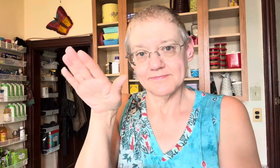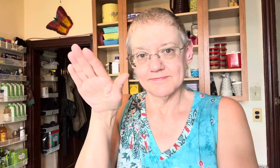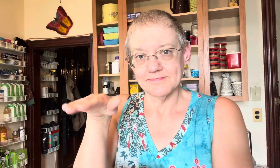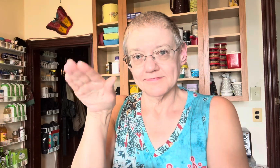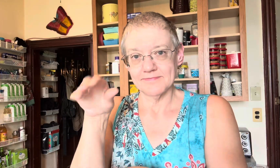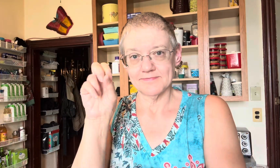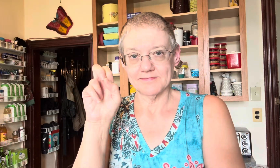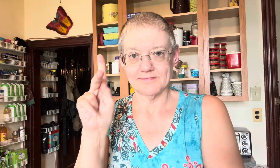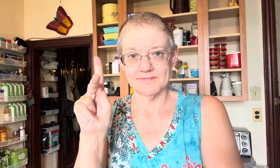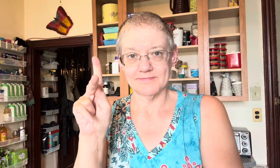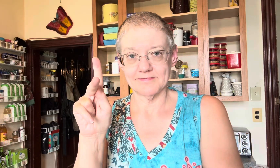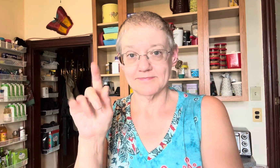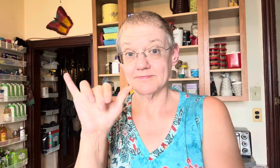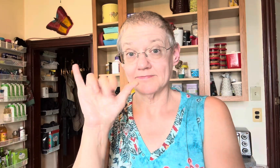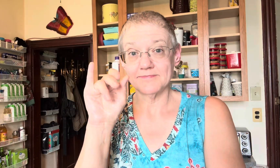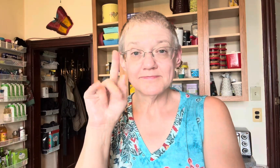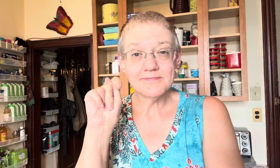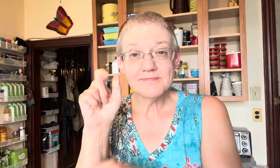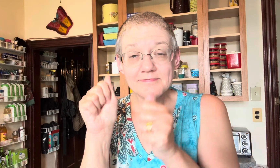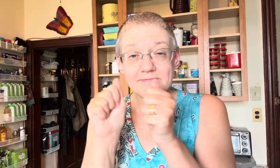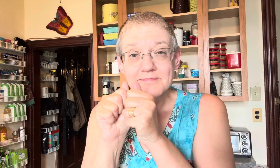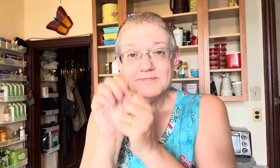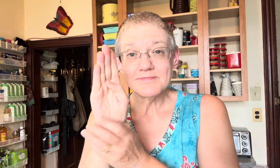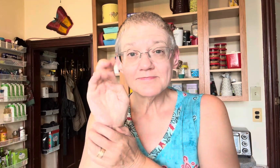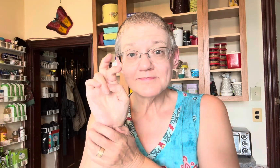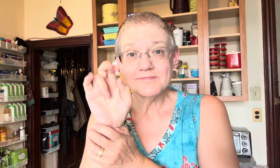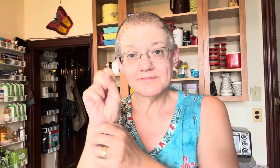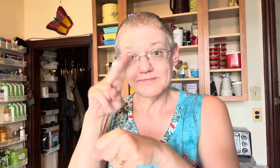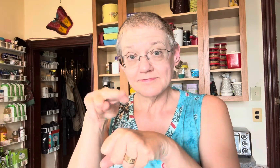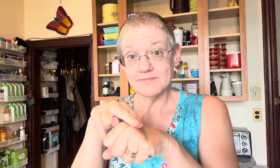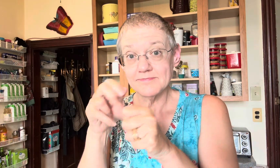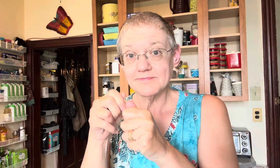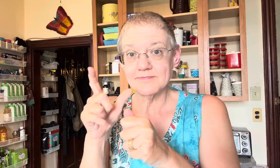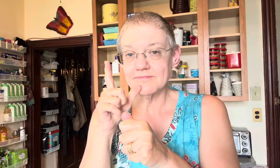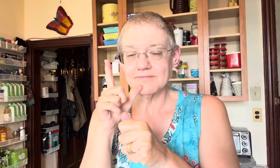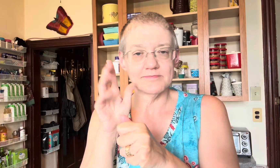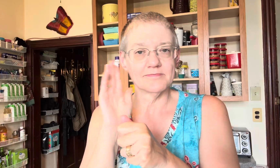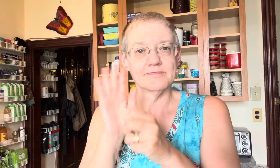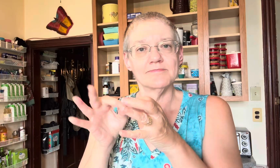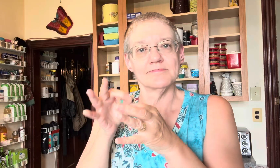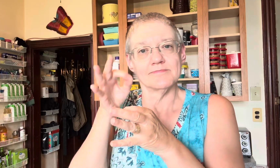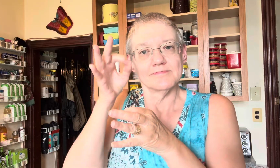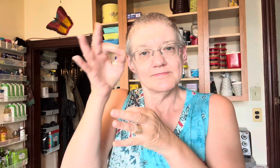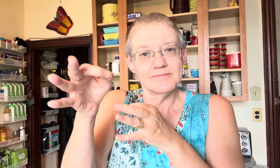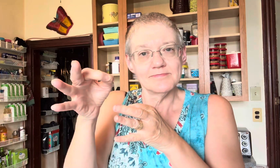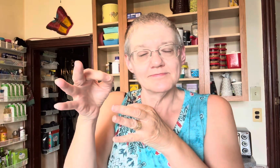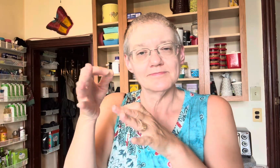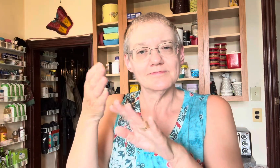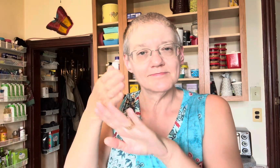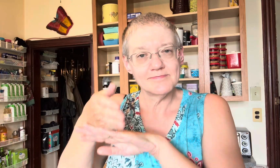And we're going to add the yogurt with the berries to the afternoon before bed